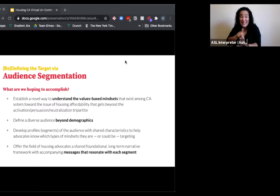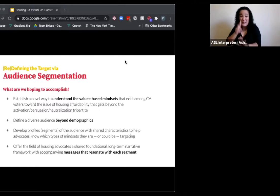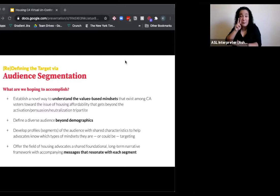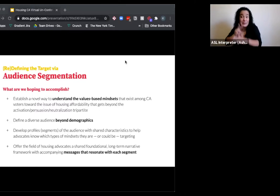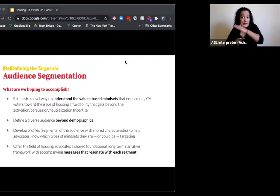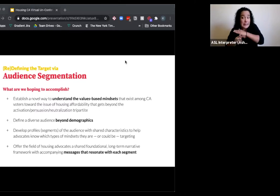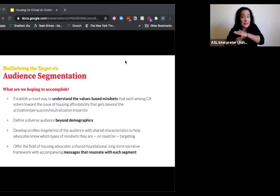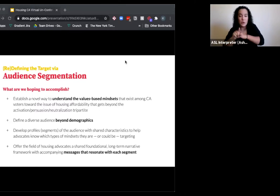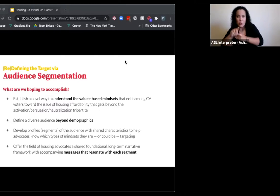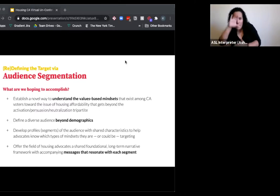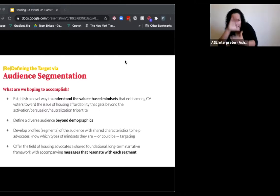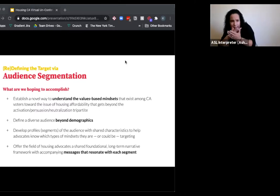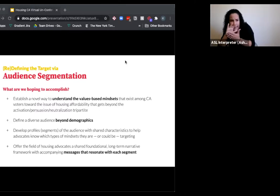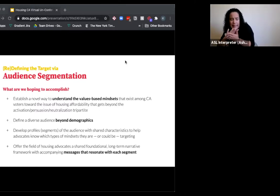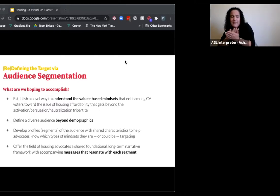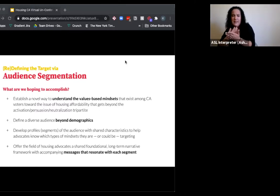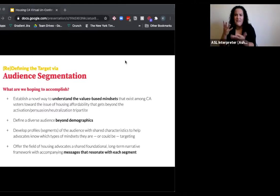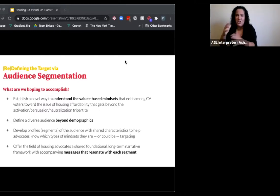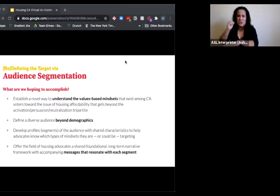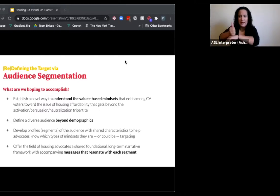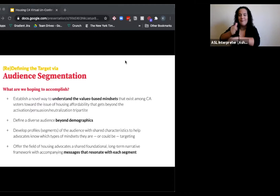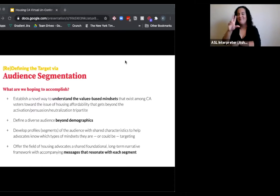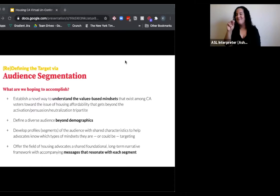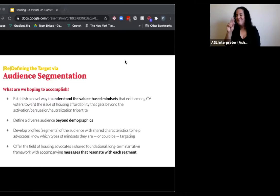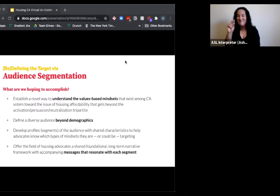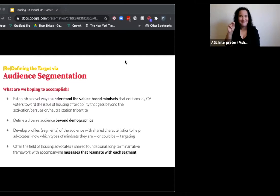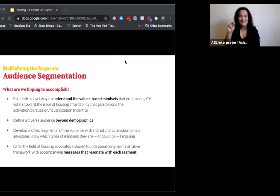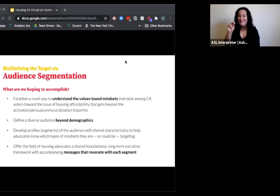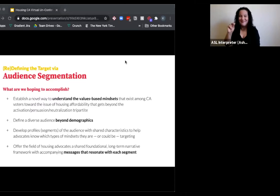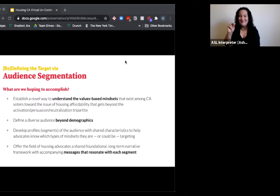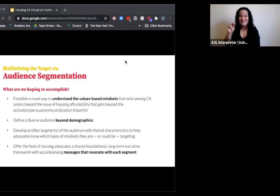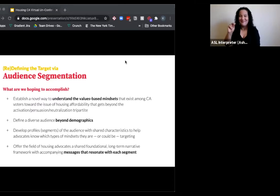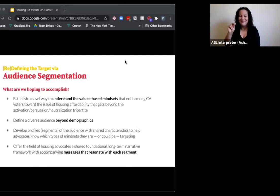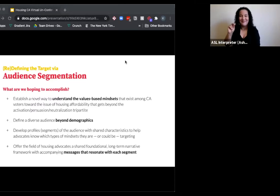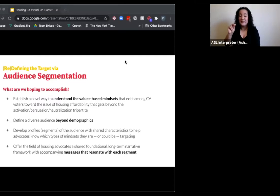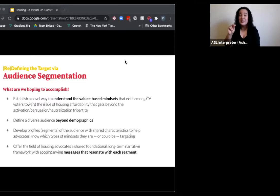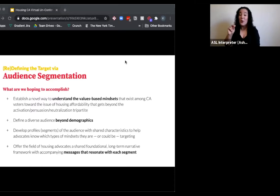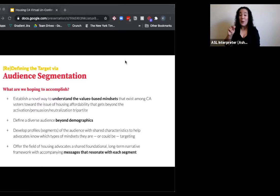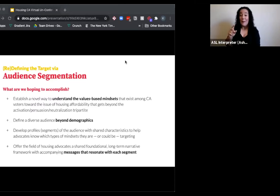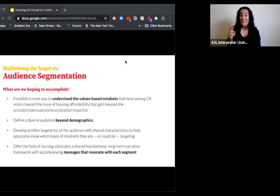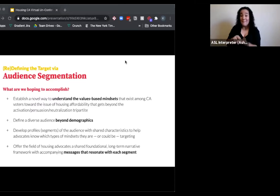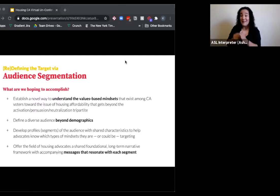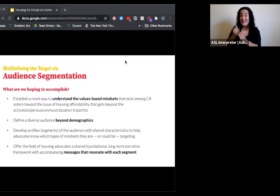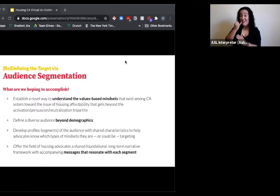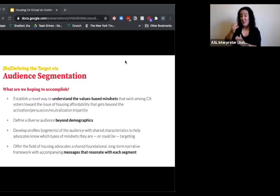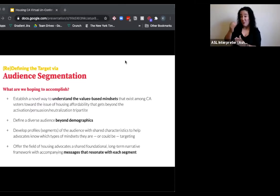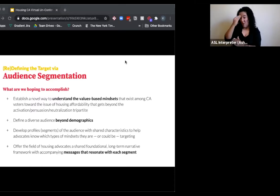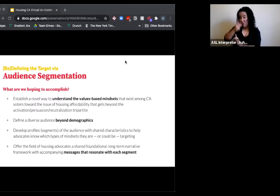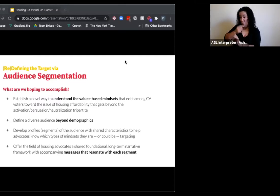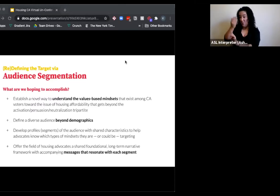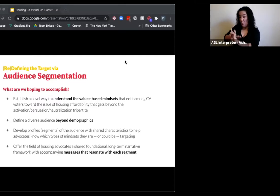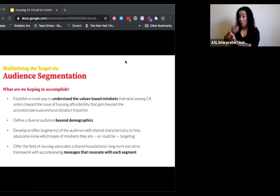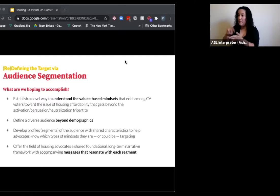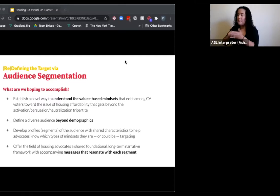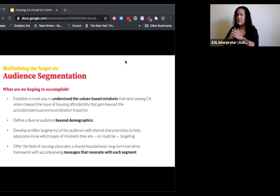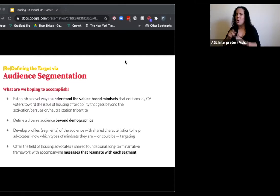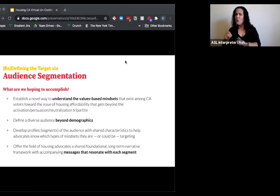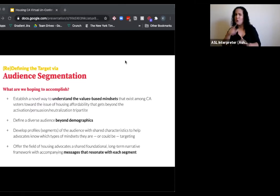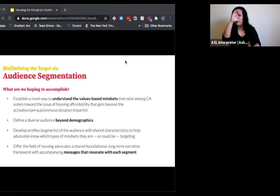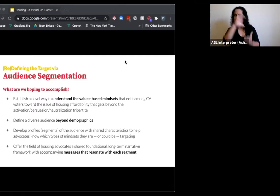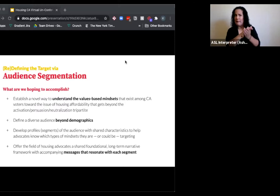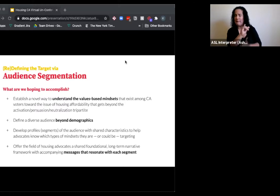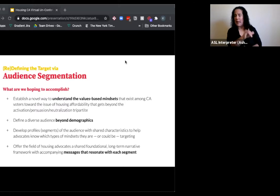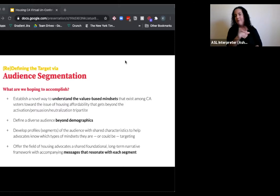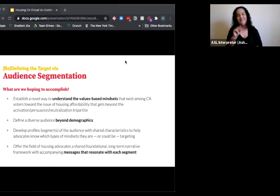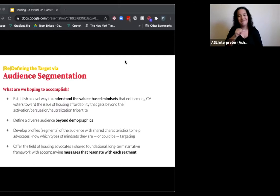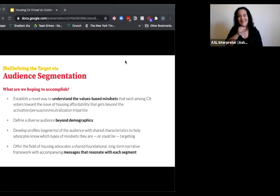They don't necessarily tell you how you feel about housing affordability. So we want to really get beyond that,